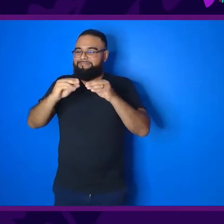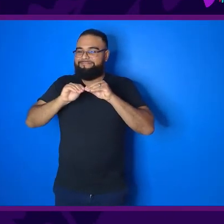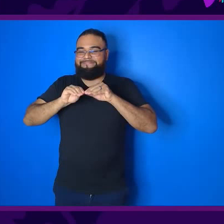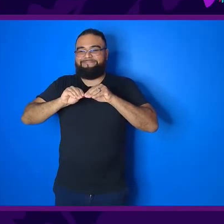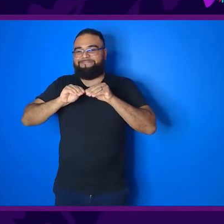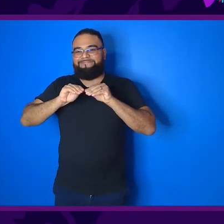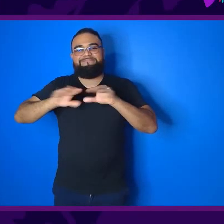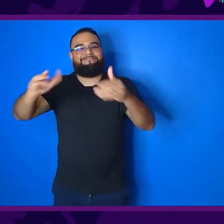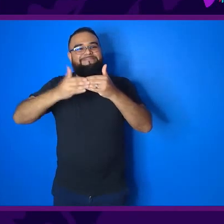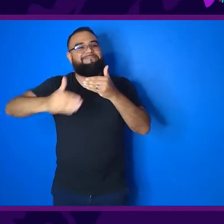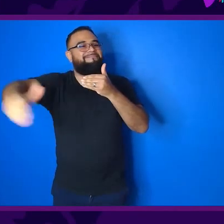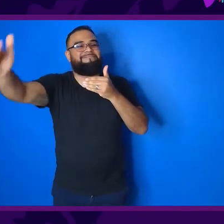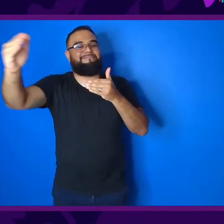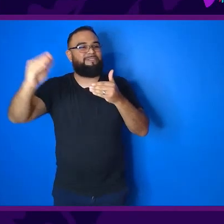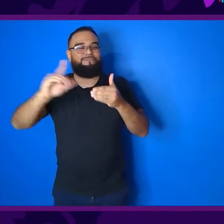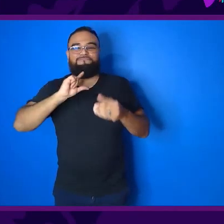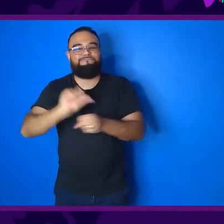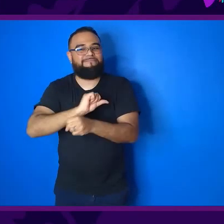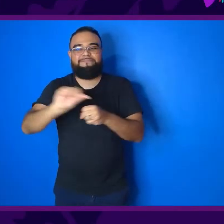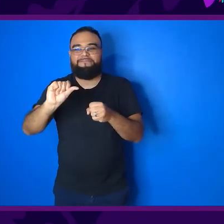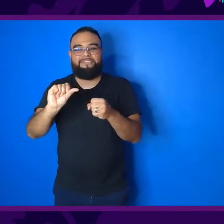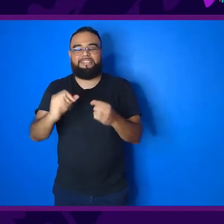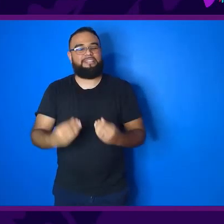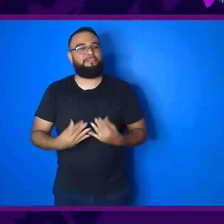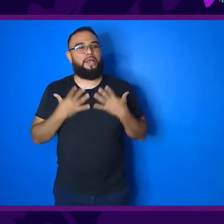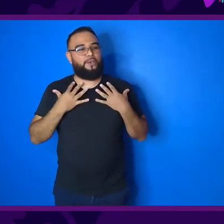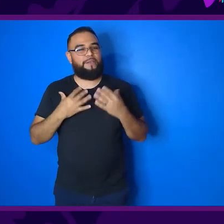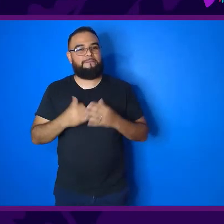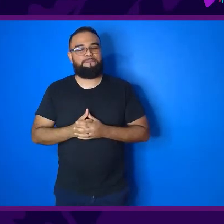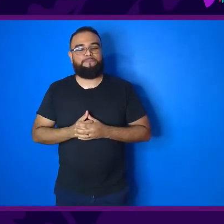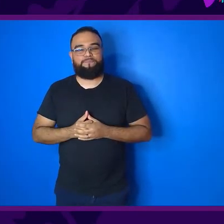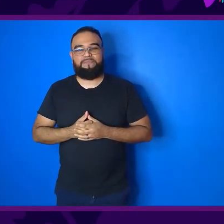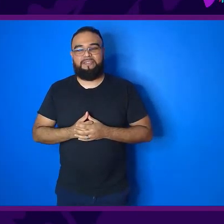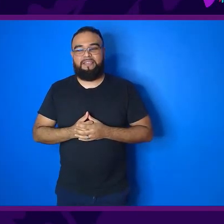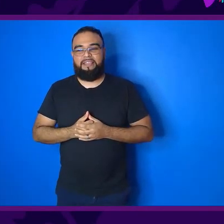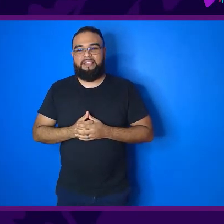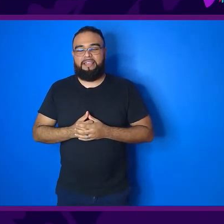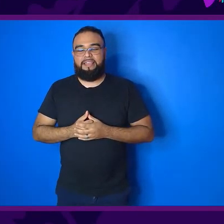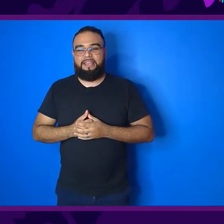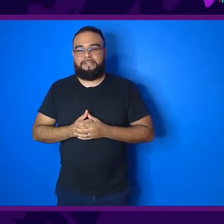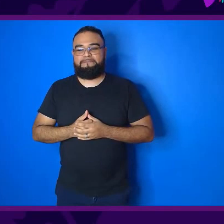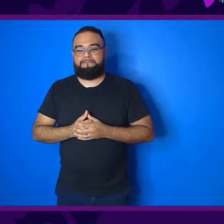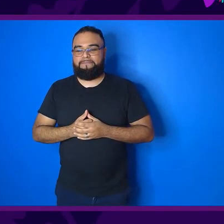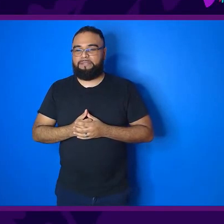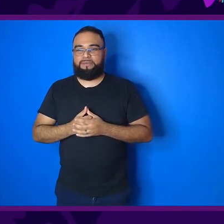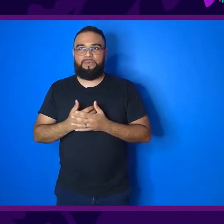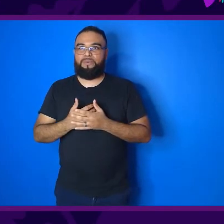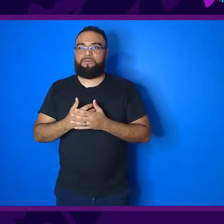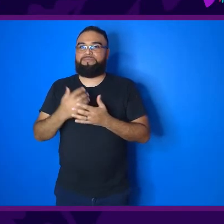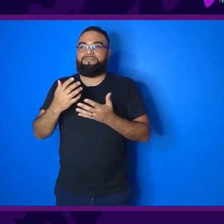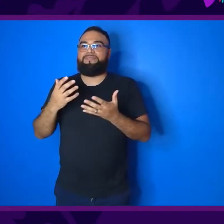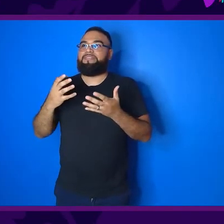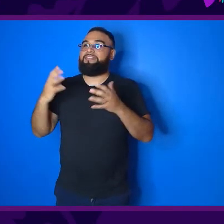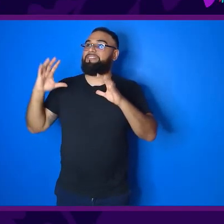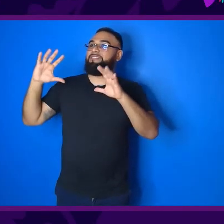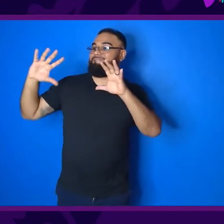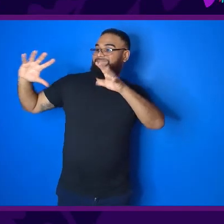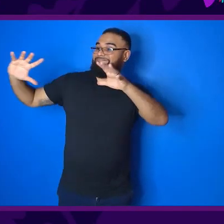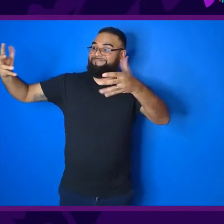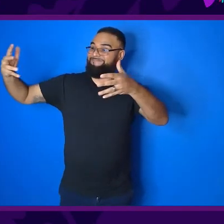inspiring. And you know, there's so much that activists of my